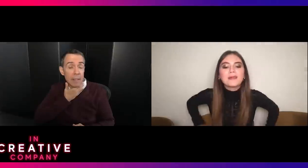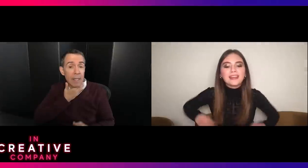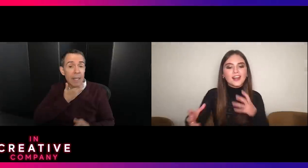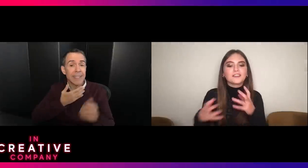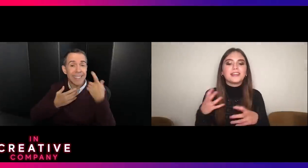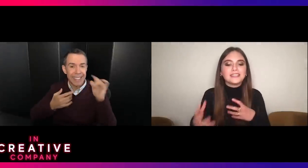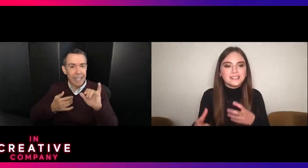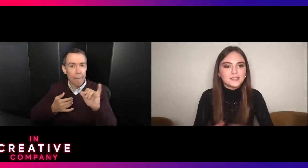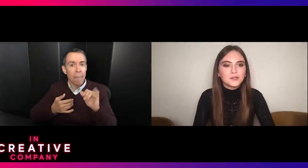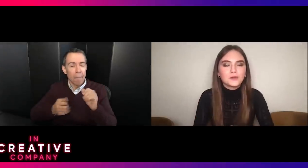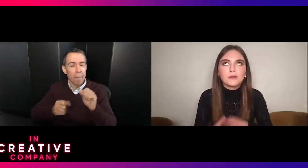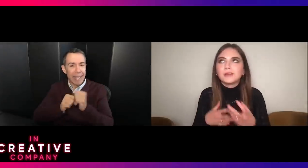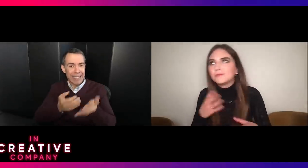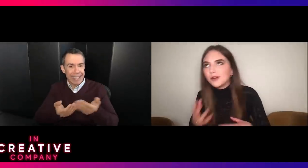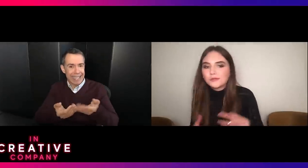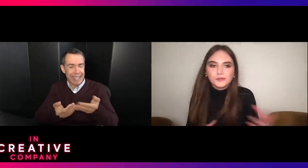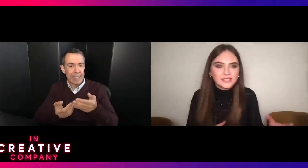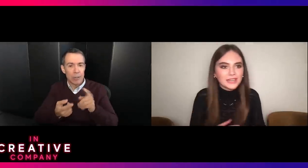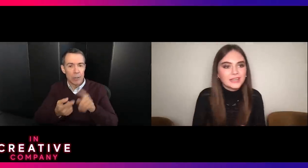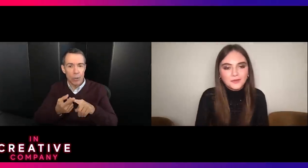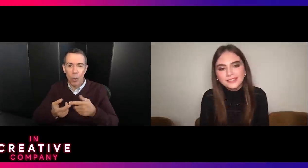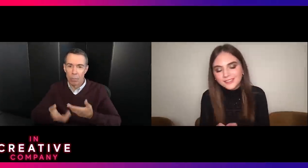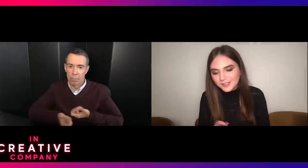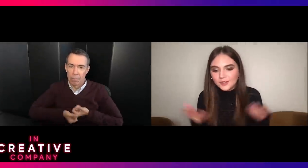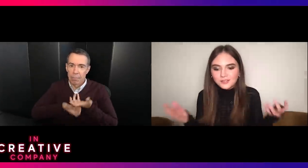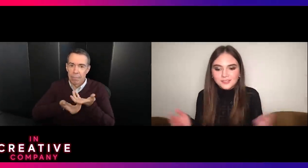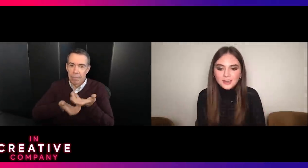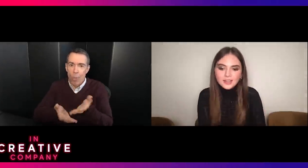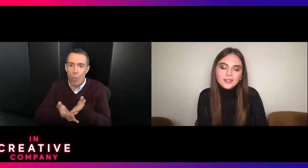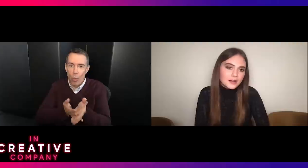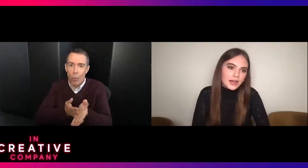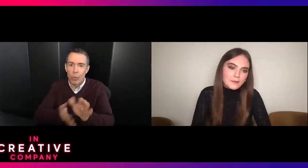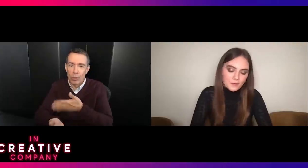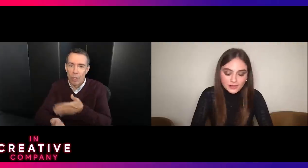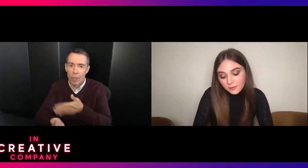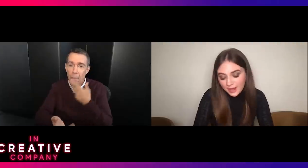So it made it kind of easy to emote through singing when the songs,